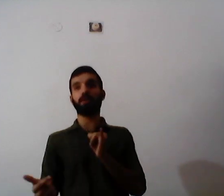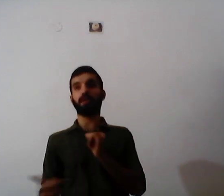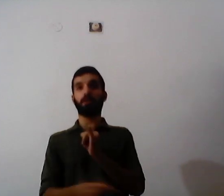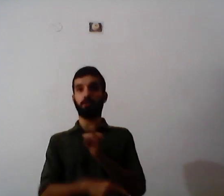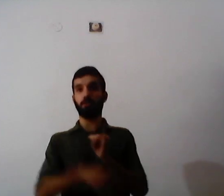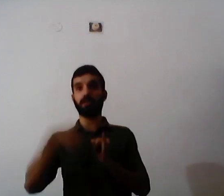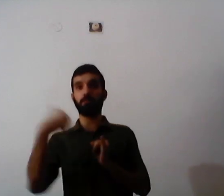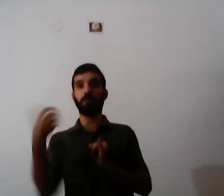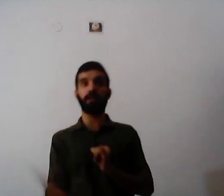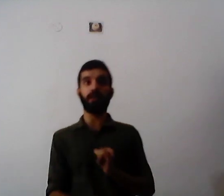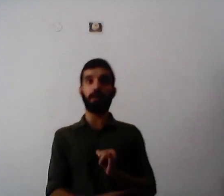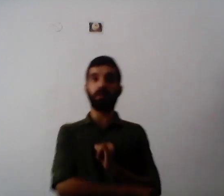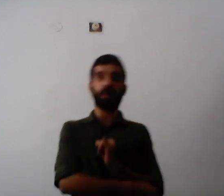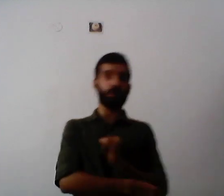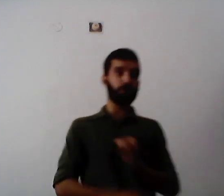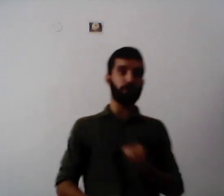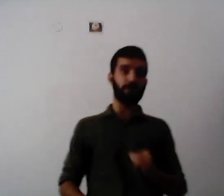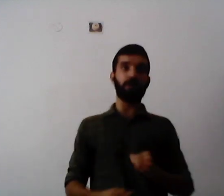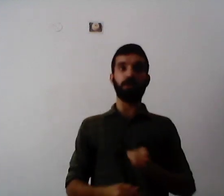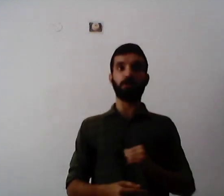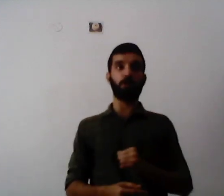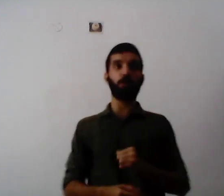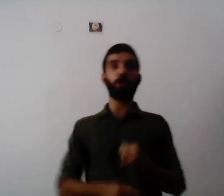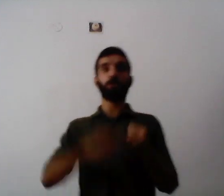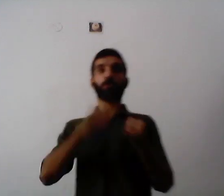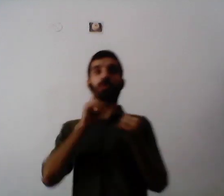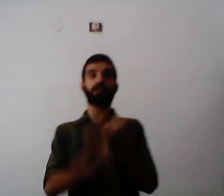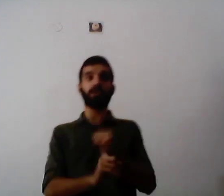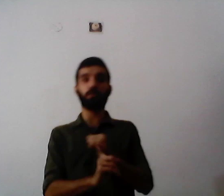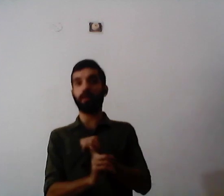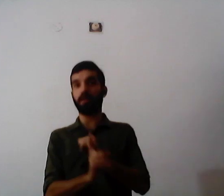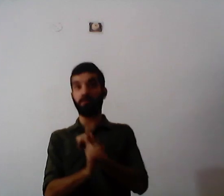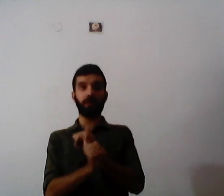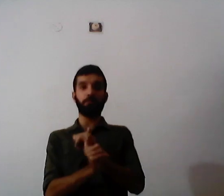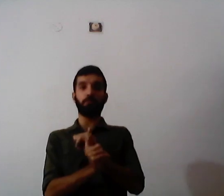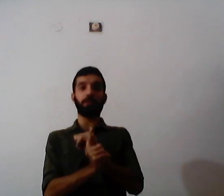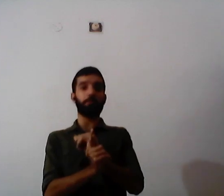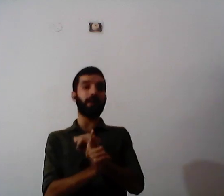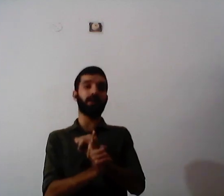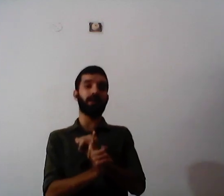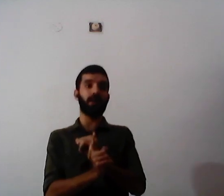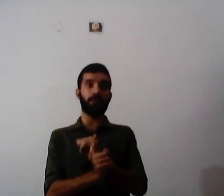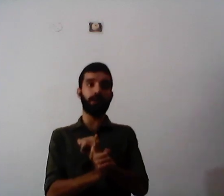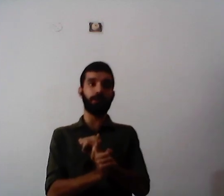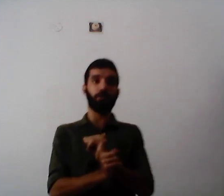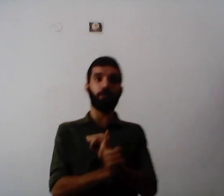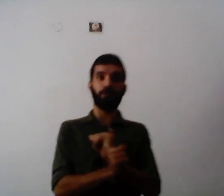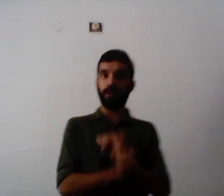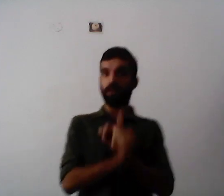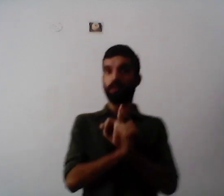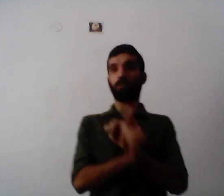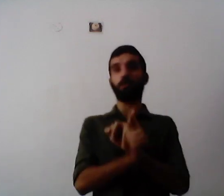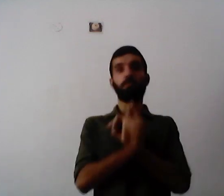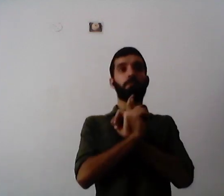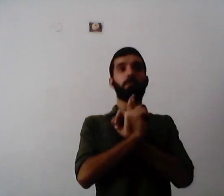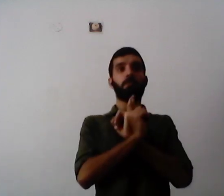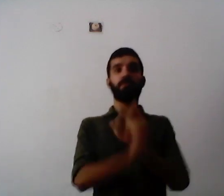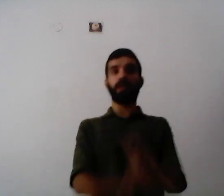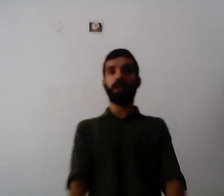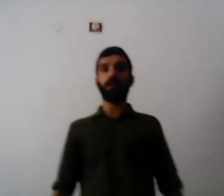like to explain the applications of Henry's law. So this is a very important practical application of Henry's law. Very clear?